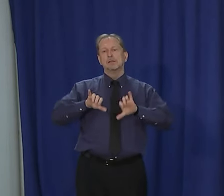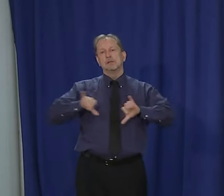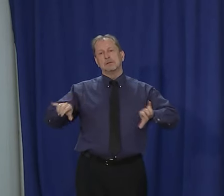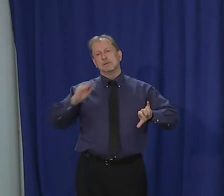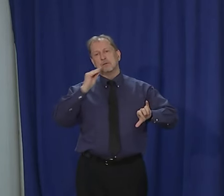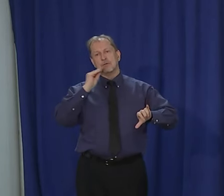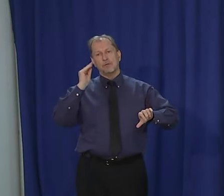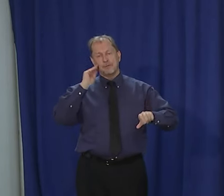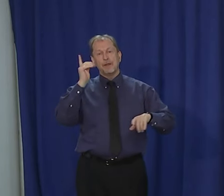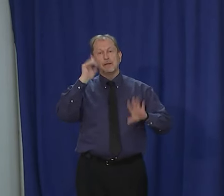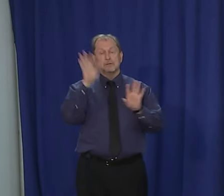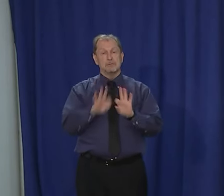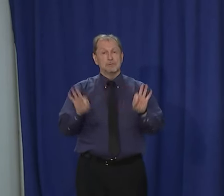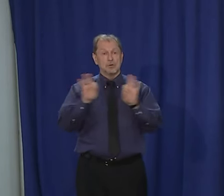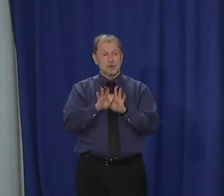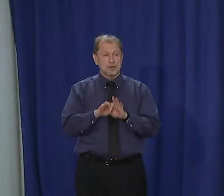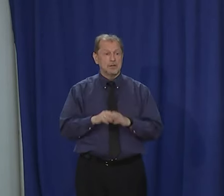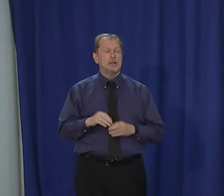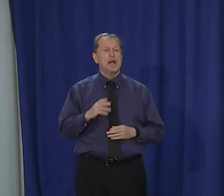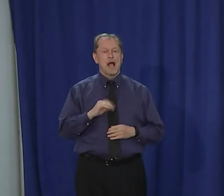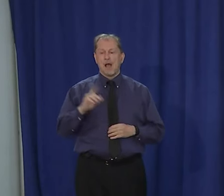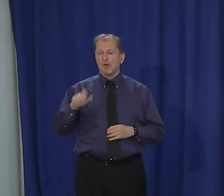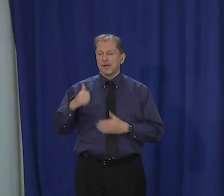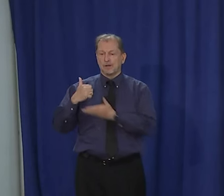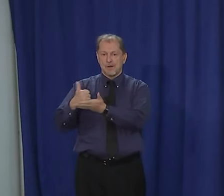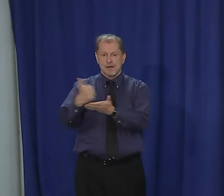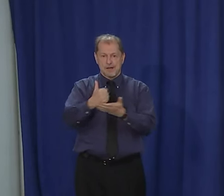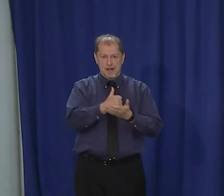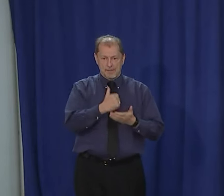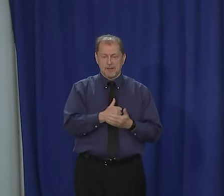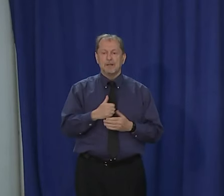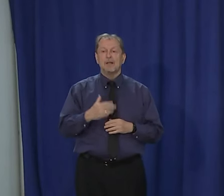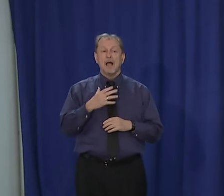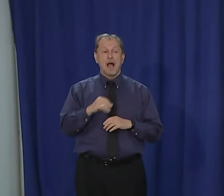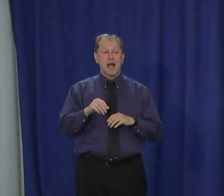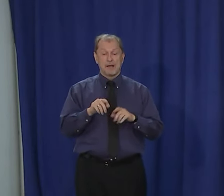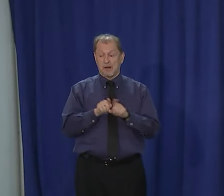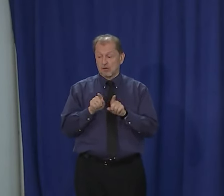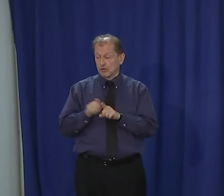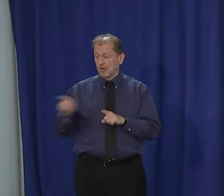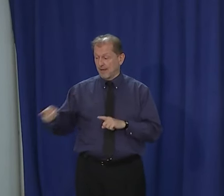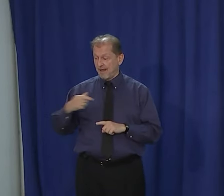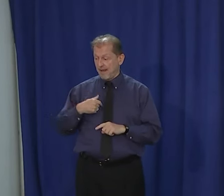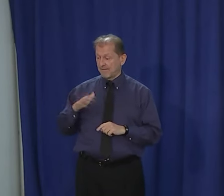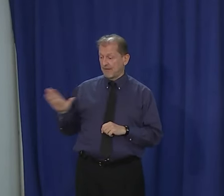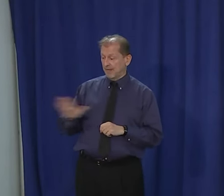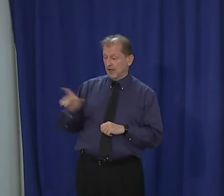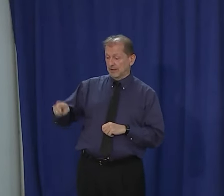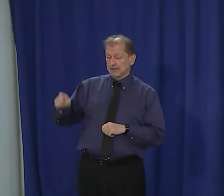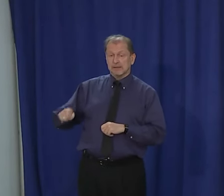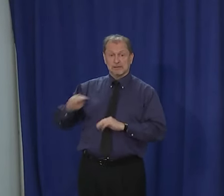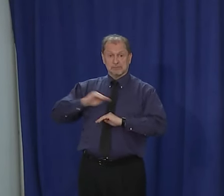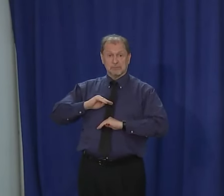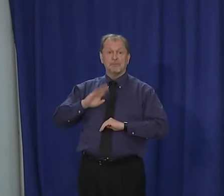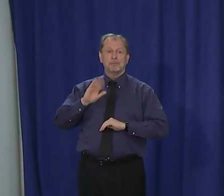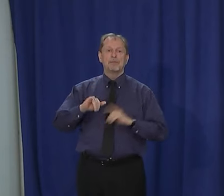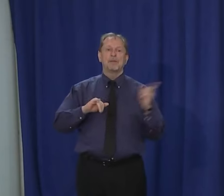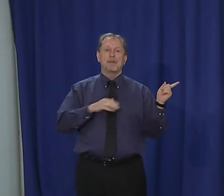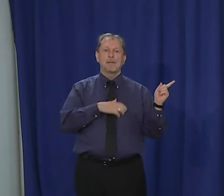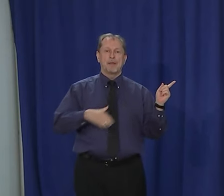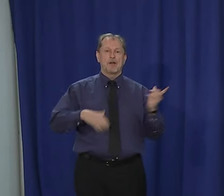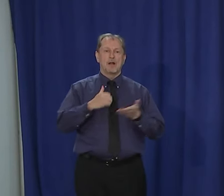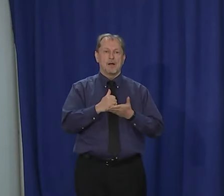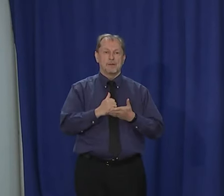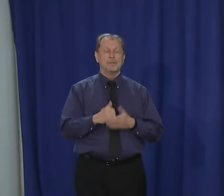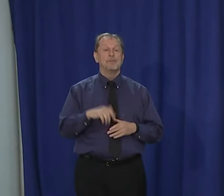their basic needs as well, and we're helping do that with the mayor's help. Our city's ability to contain this virus